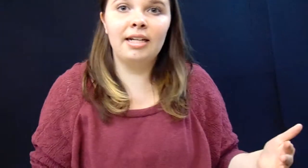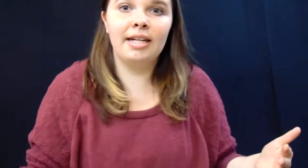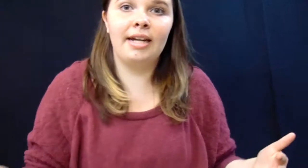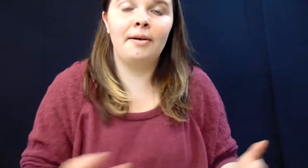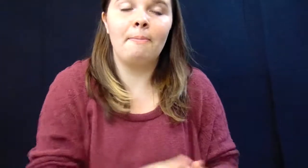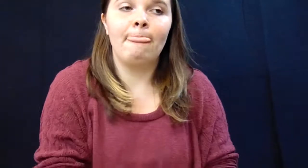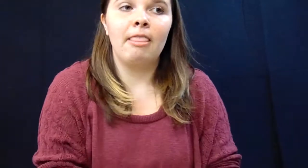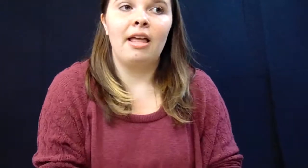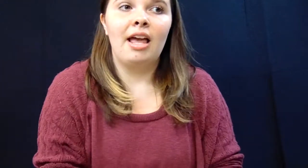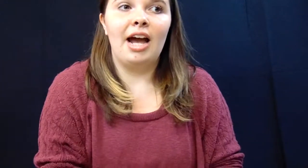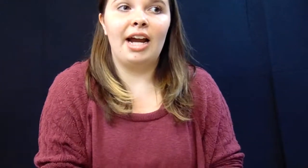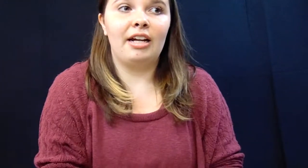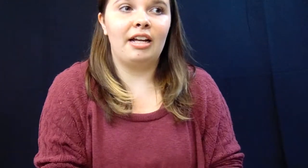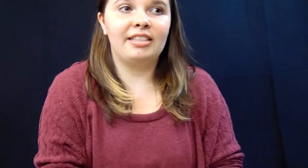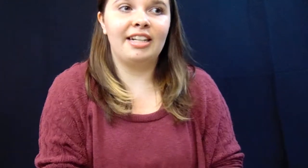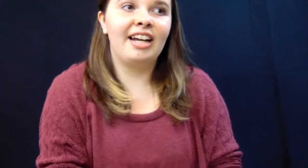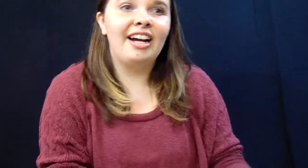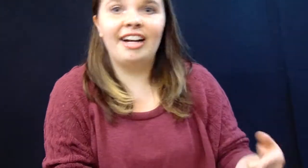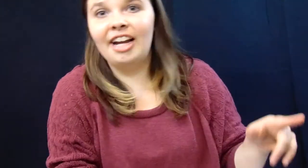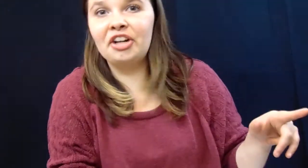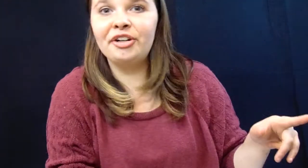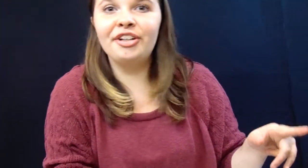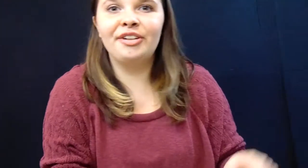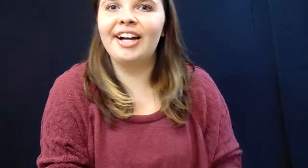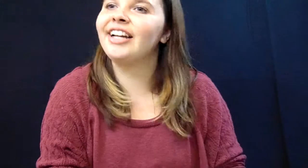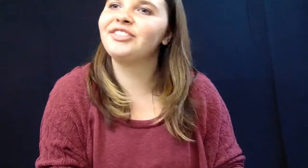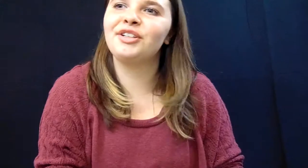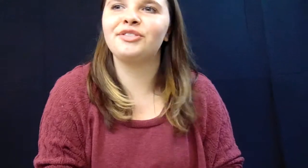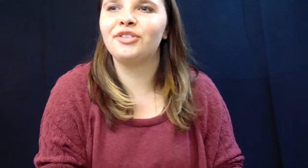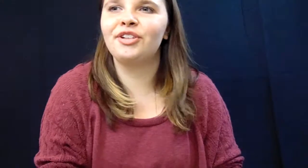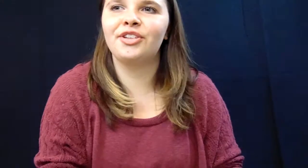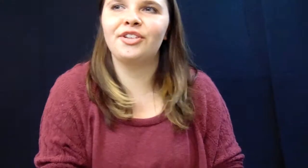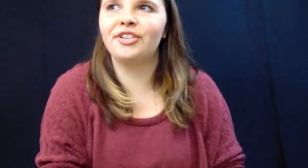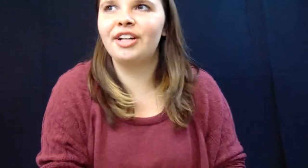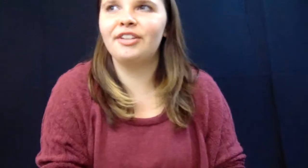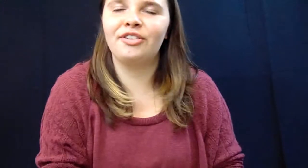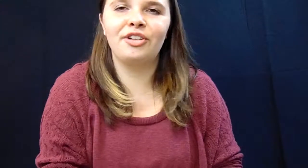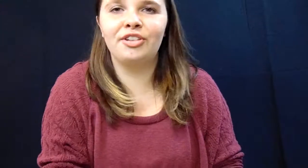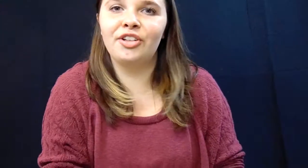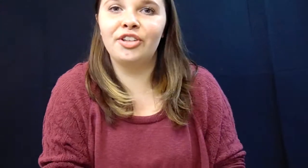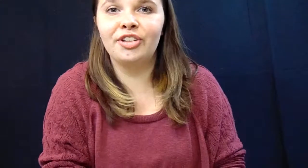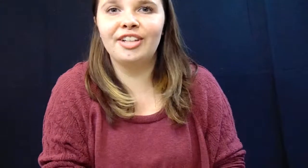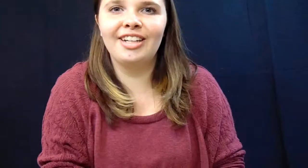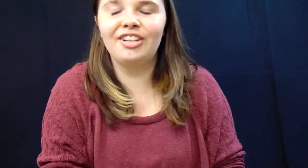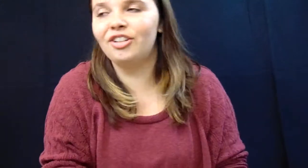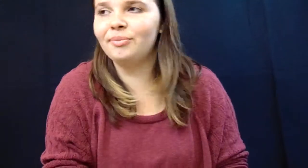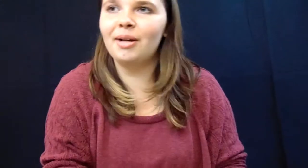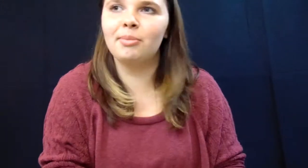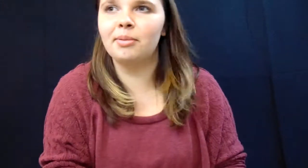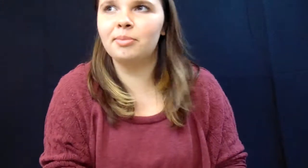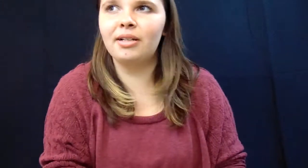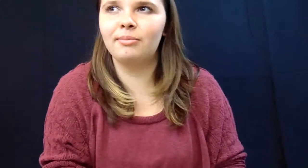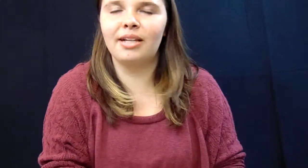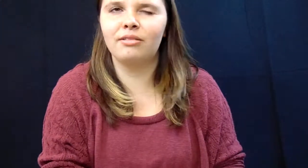Sunday I said hi I heard you guys around 3 30 3 3 30 you know and blah blah blah I'm like